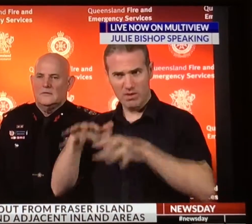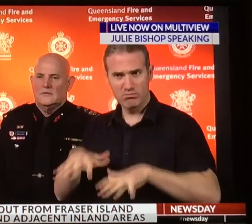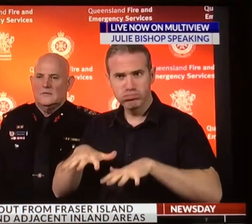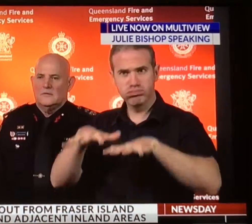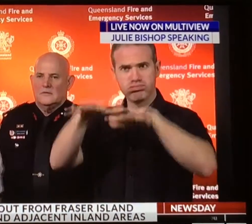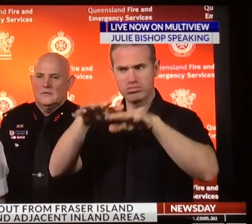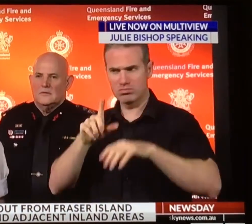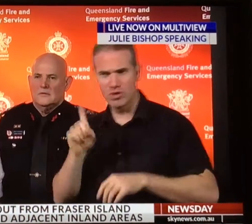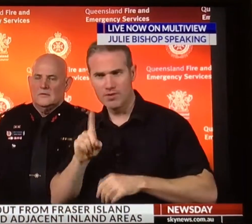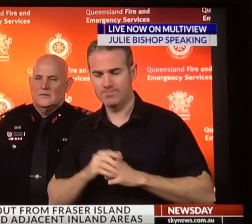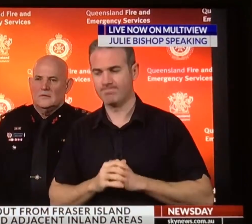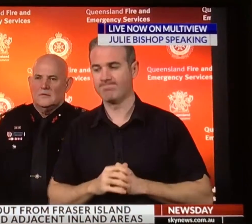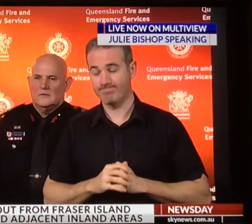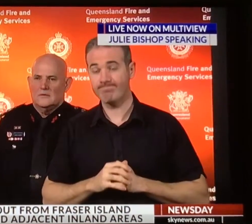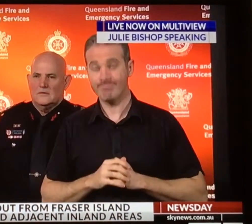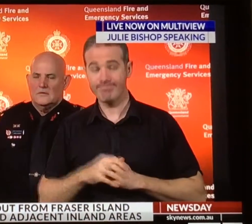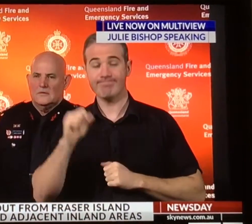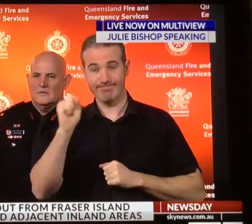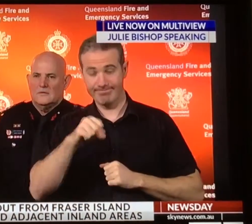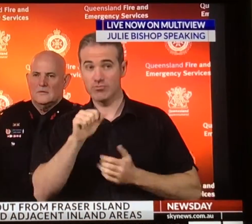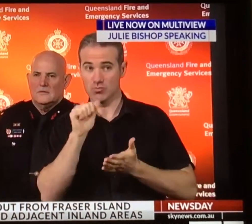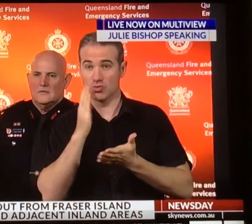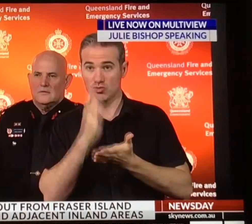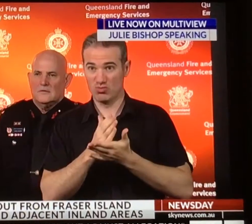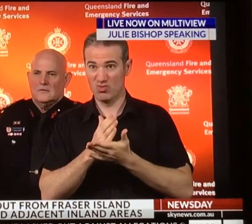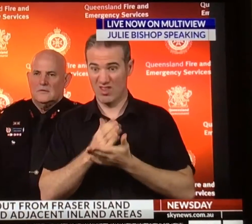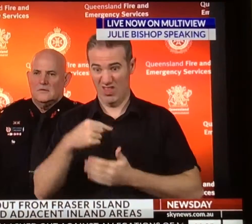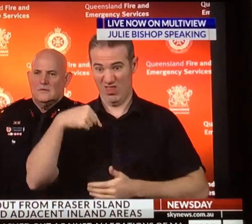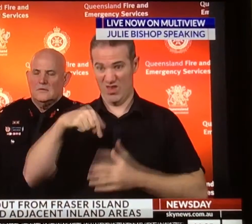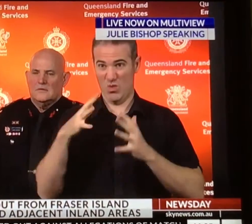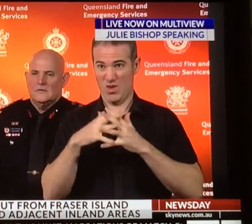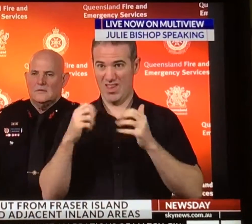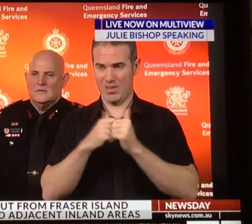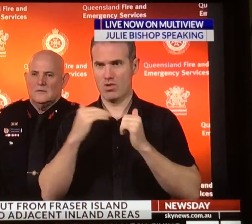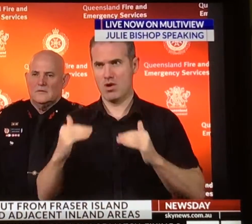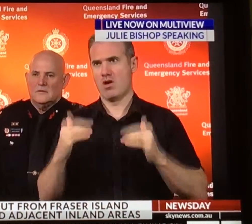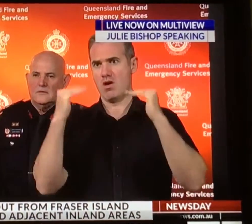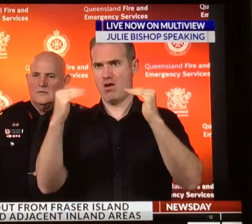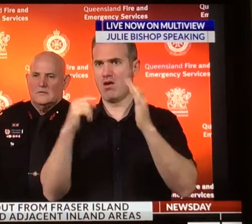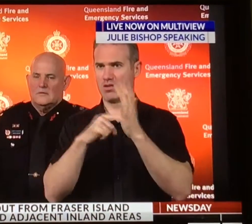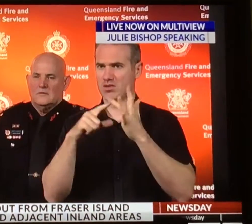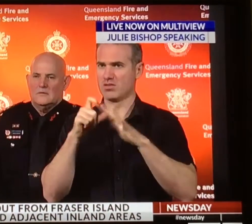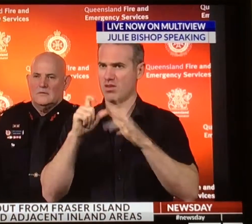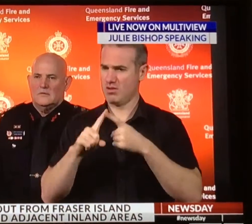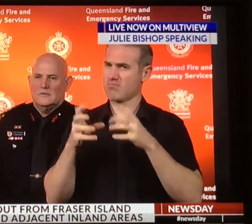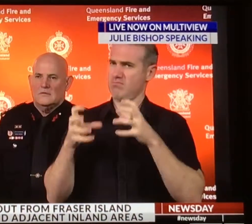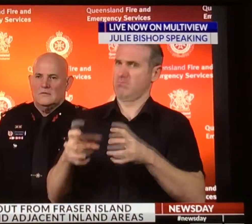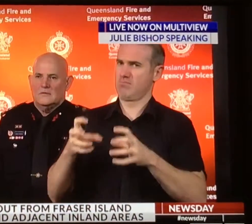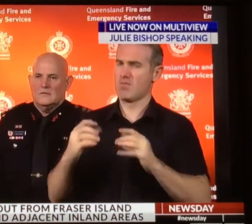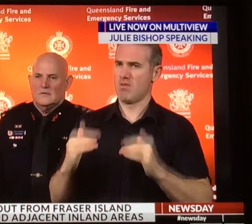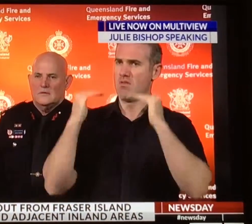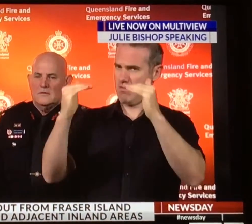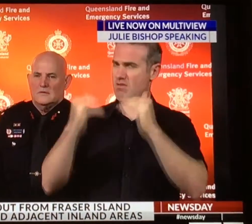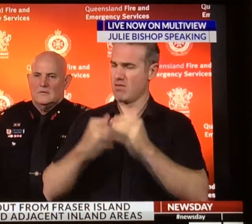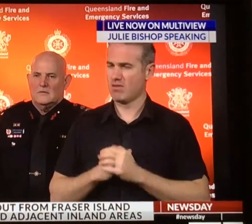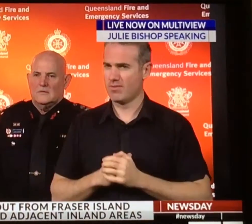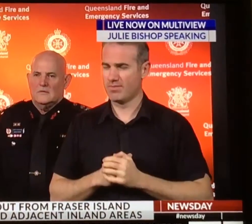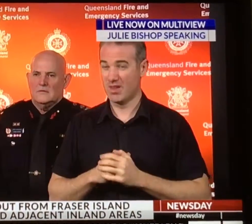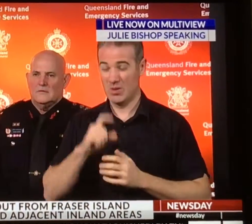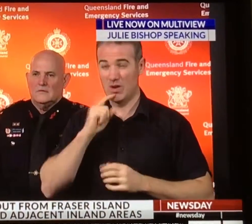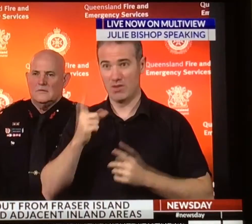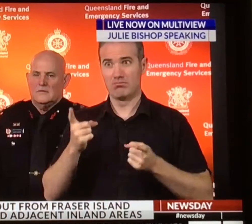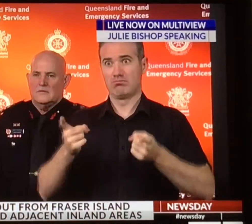So essentially we're getting abnormally high tides during the course of this weekend. And with those tides, we were expecting some